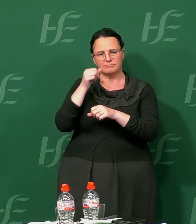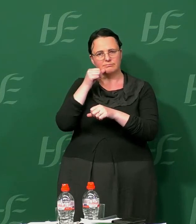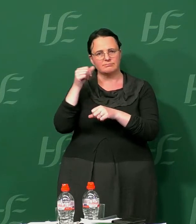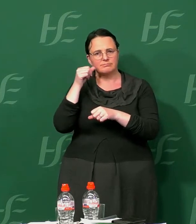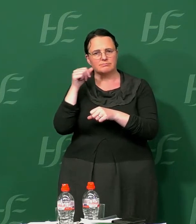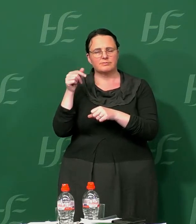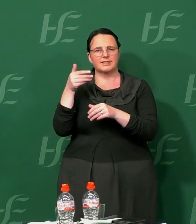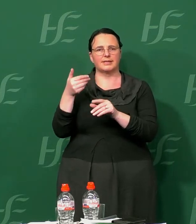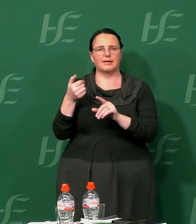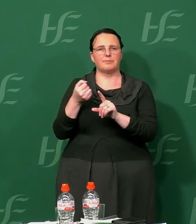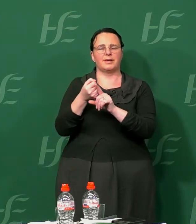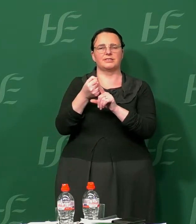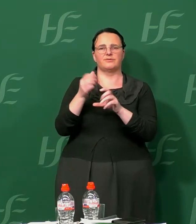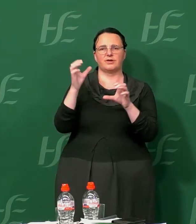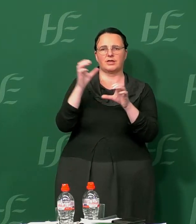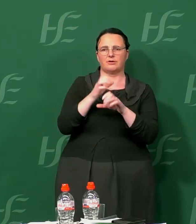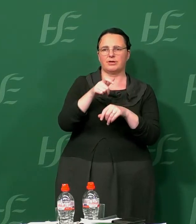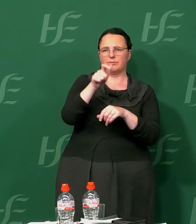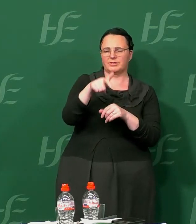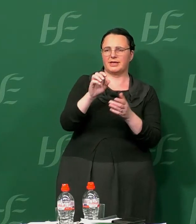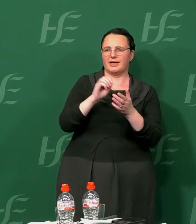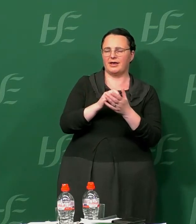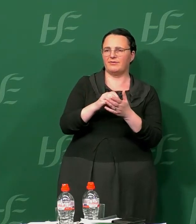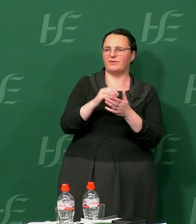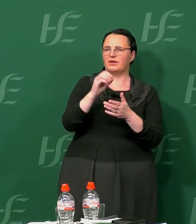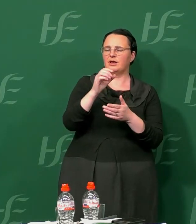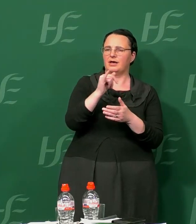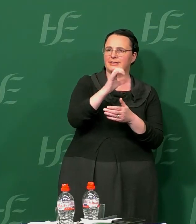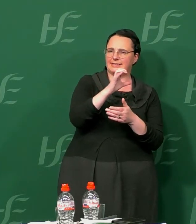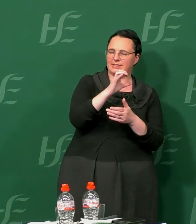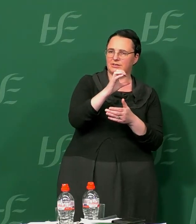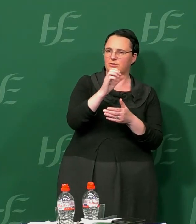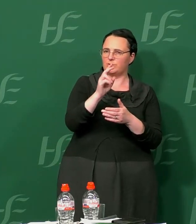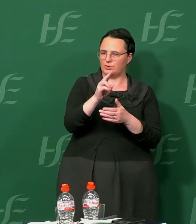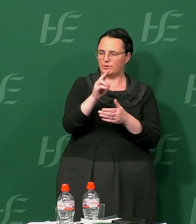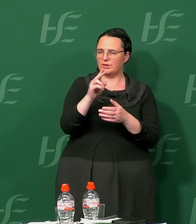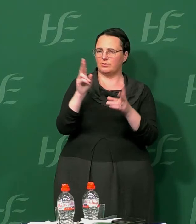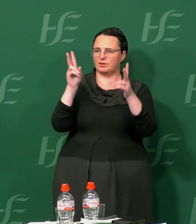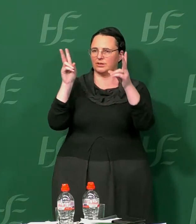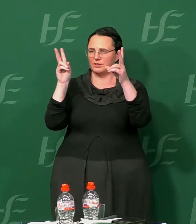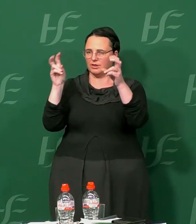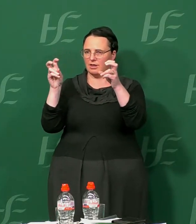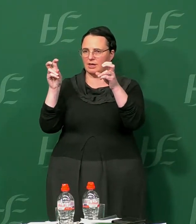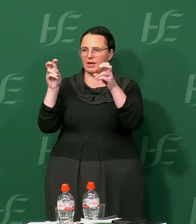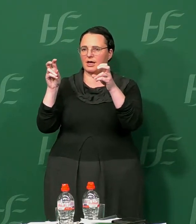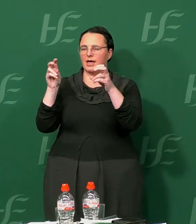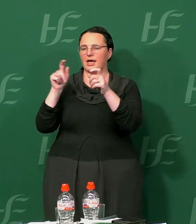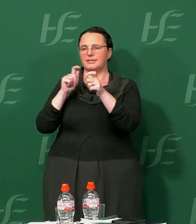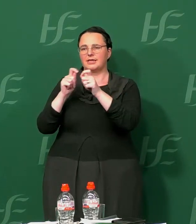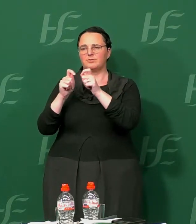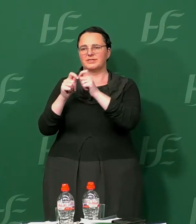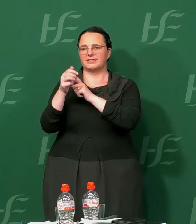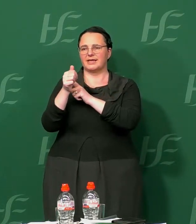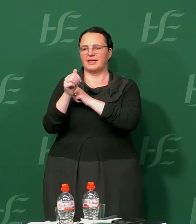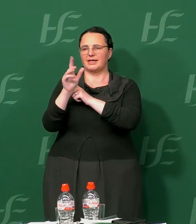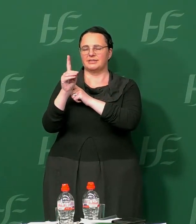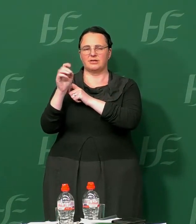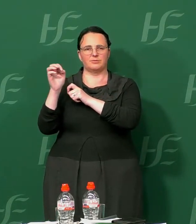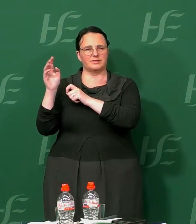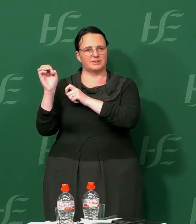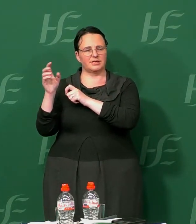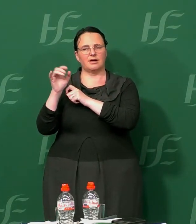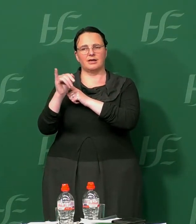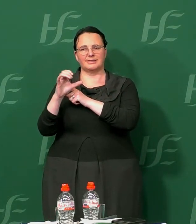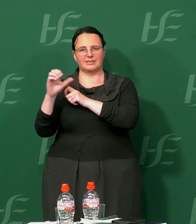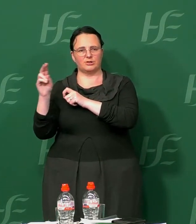impact of caring for patients with COVID between an ICU and what the study called adapted ICU beds. How many of those